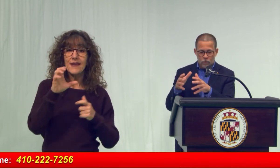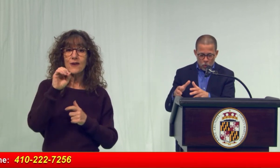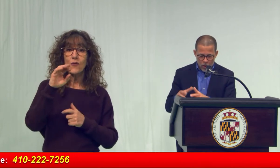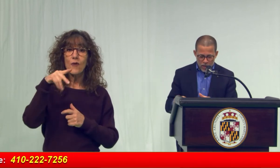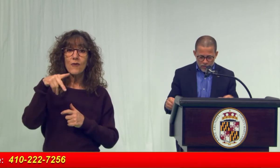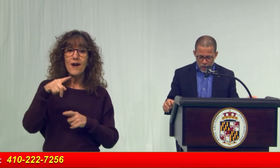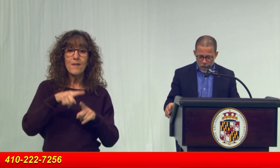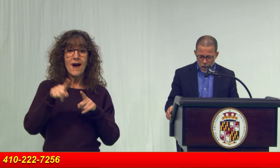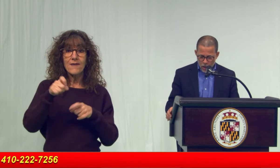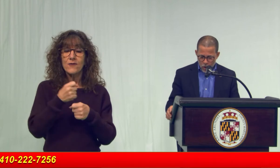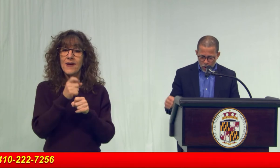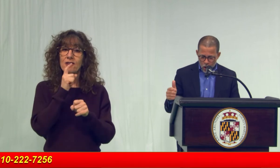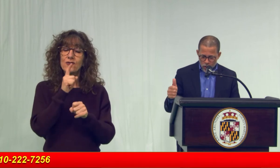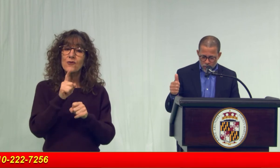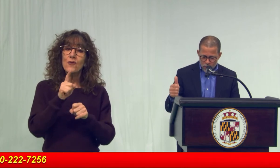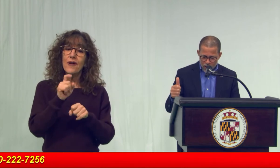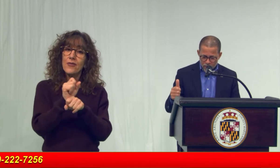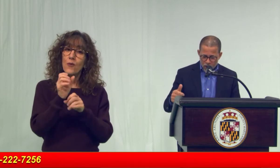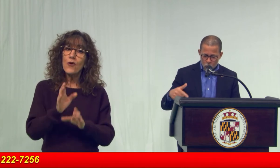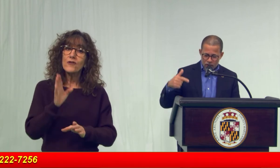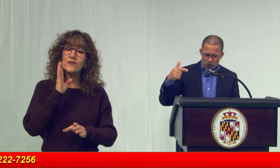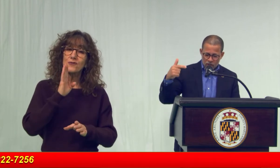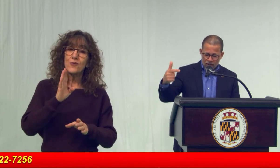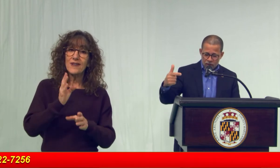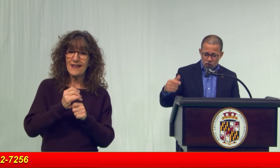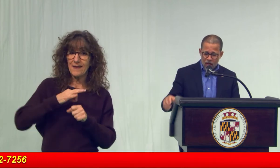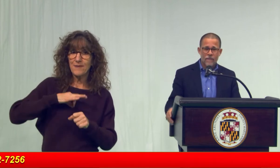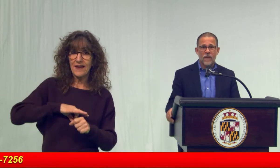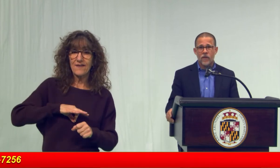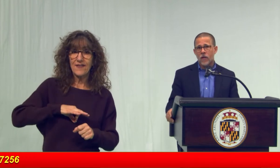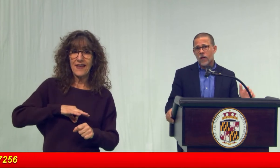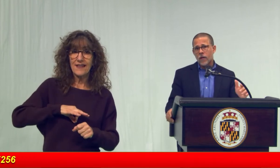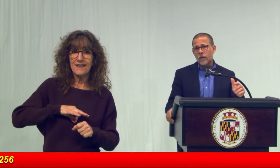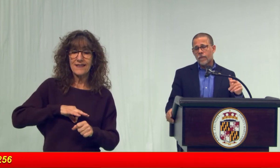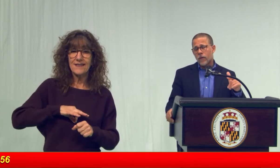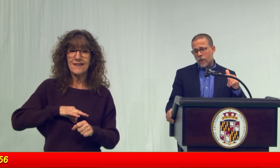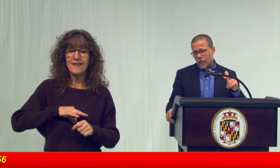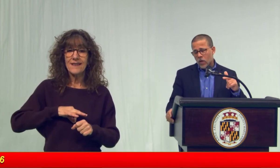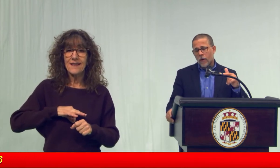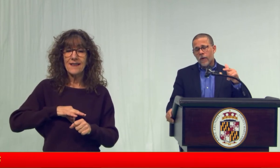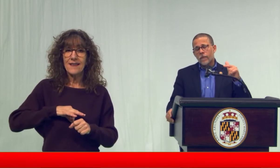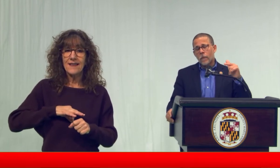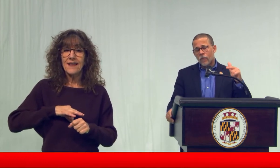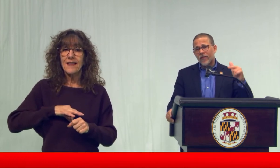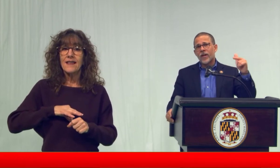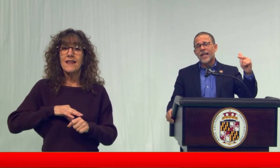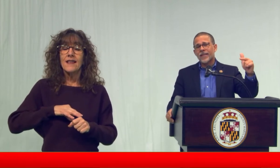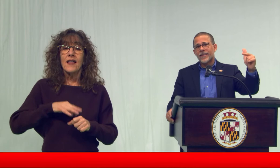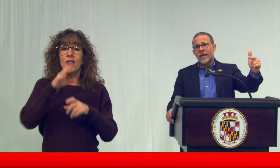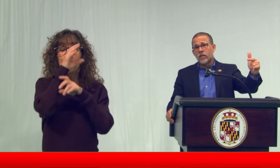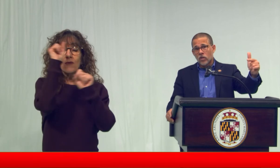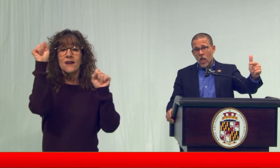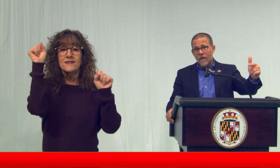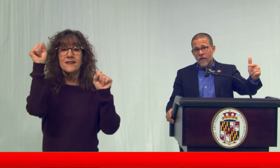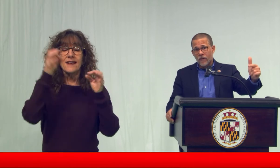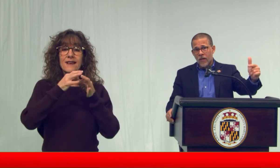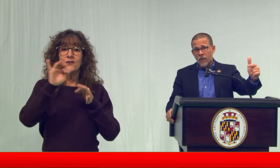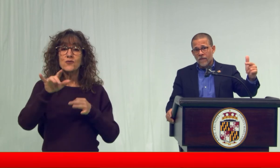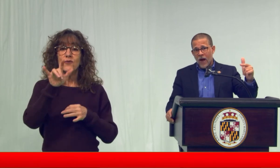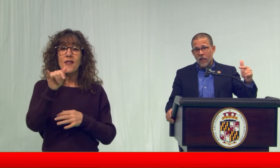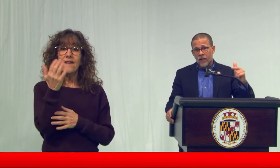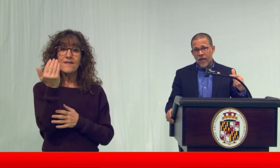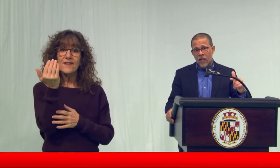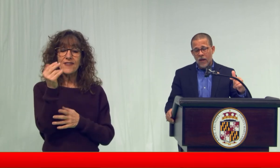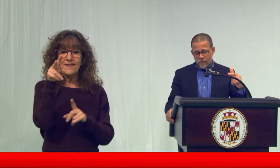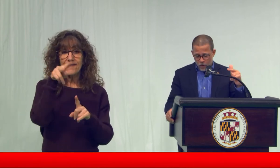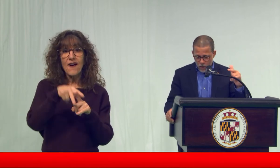sure that the employees are going to be benefited. We have extended the July 5th, I'm sorry, the president has extended to July 15th,